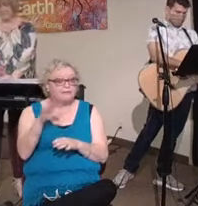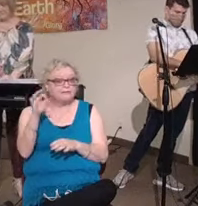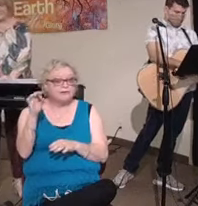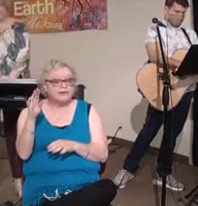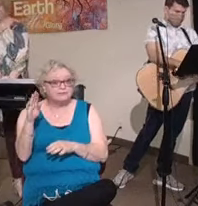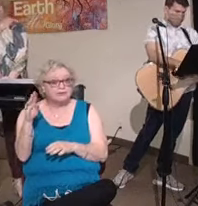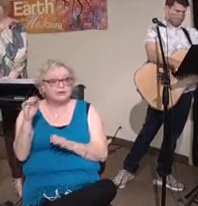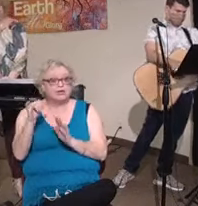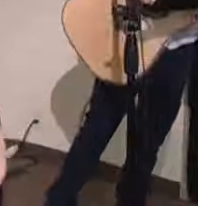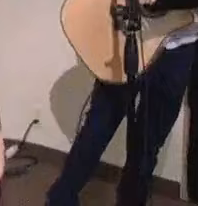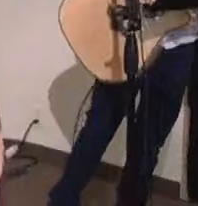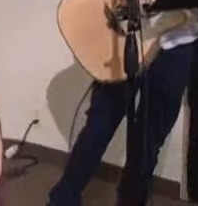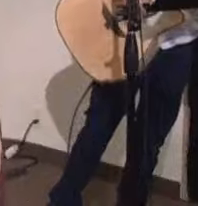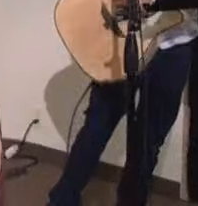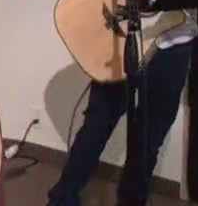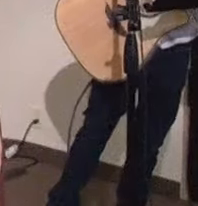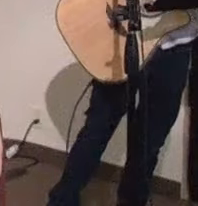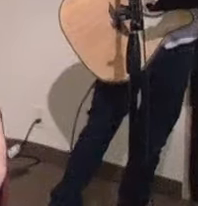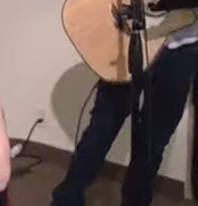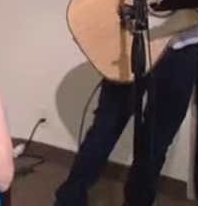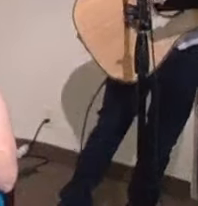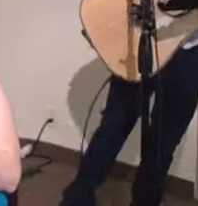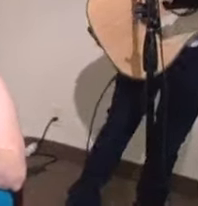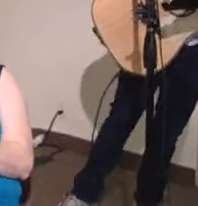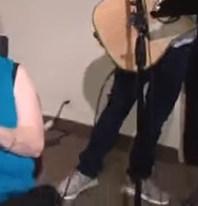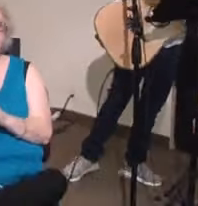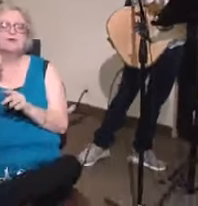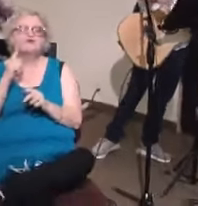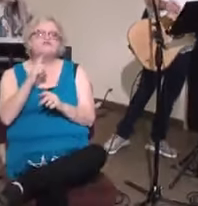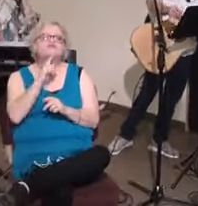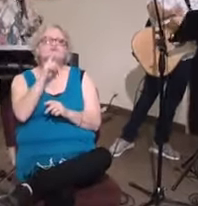YouTube. God is very real.